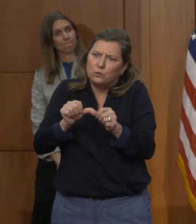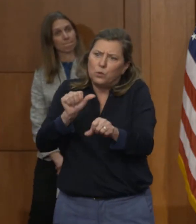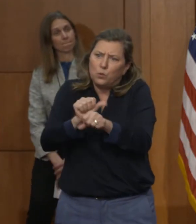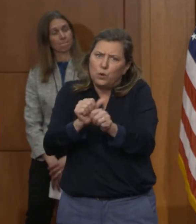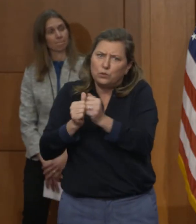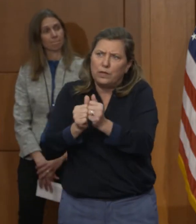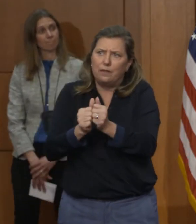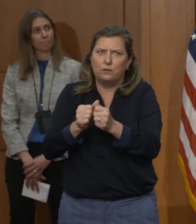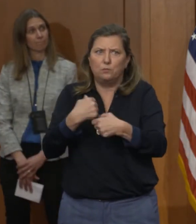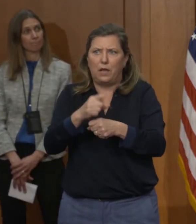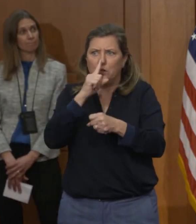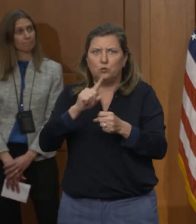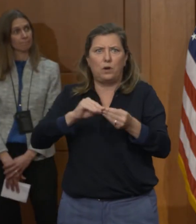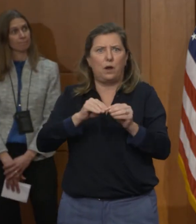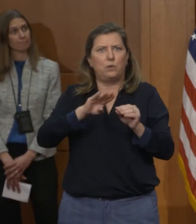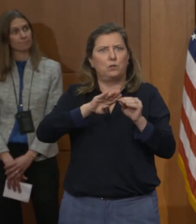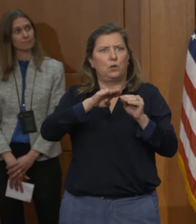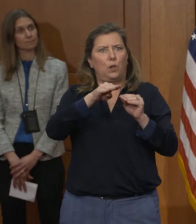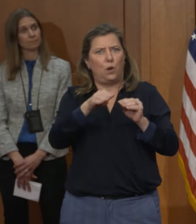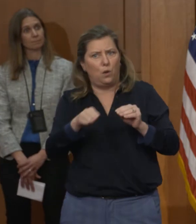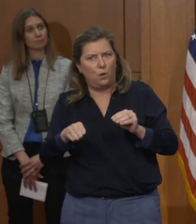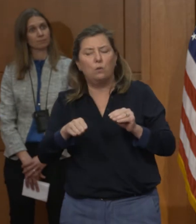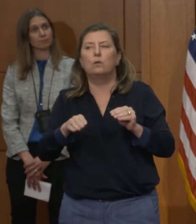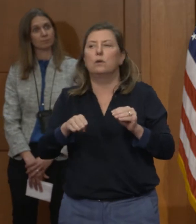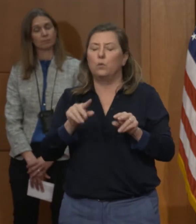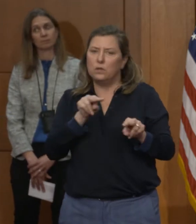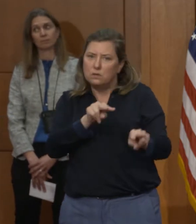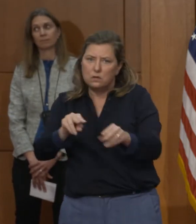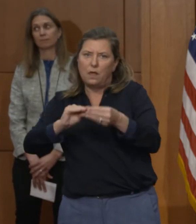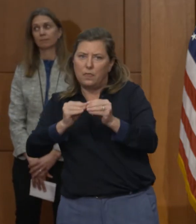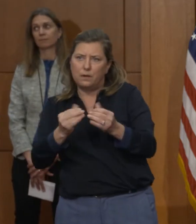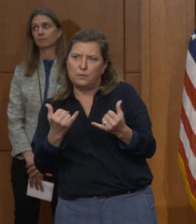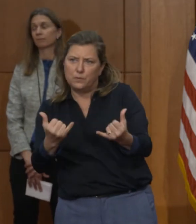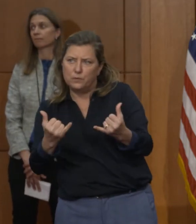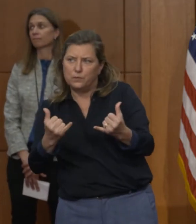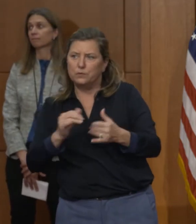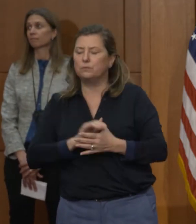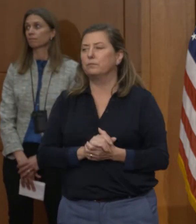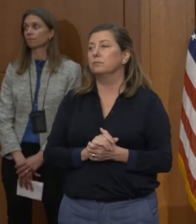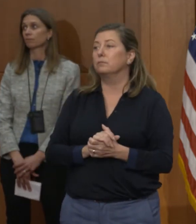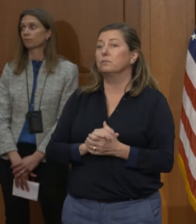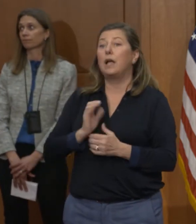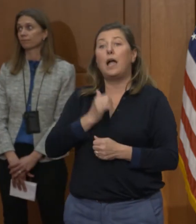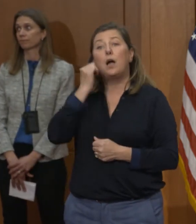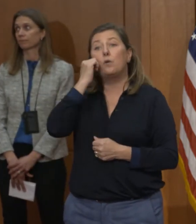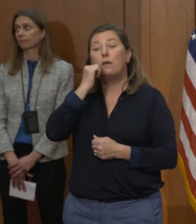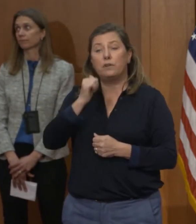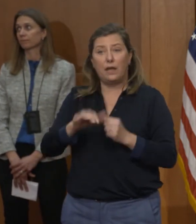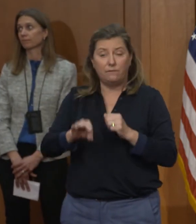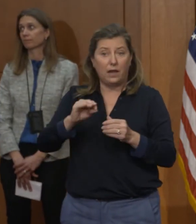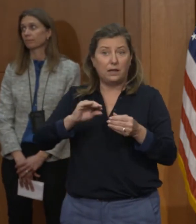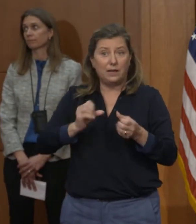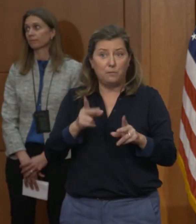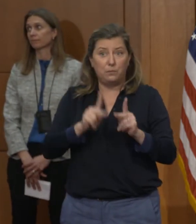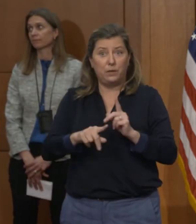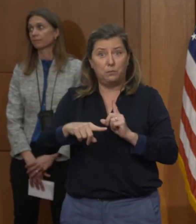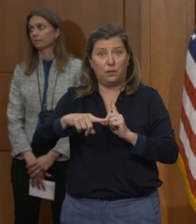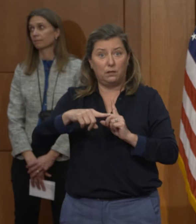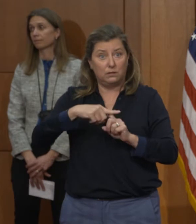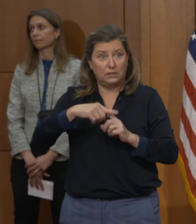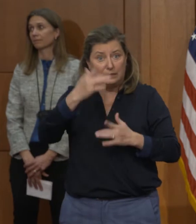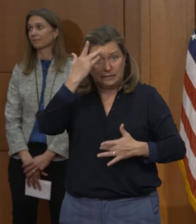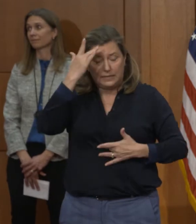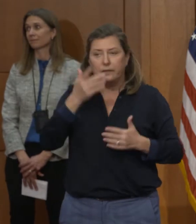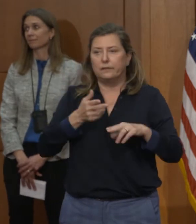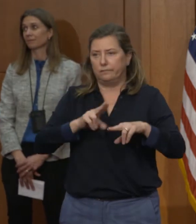We continue to watch the data. Our daily case numbers are still rising, as you